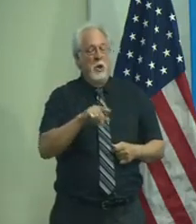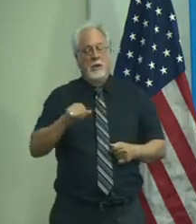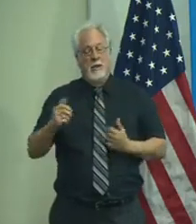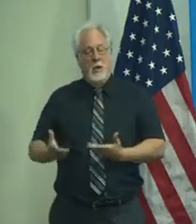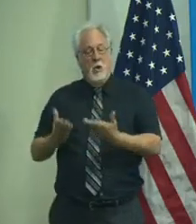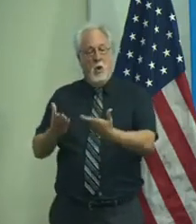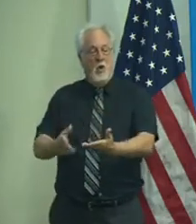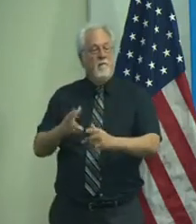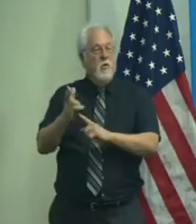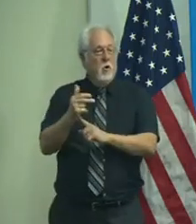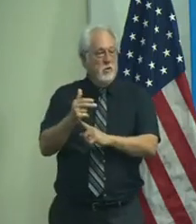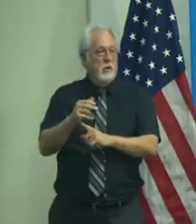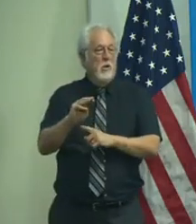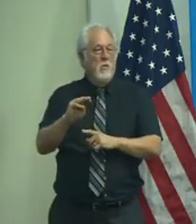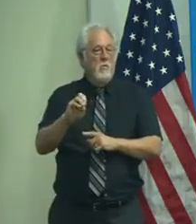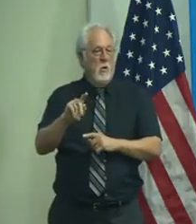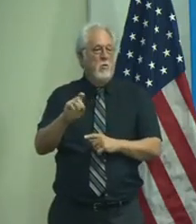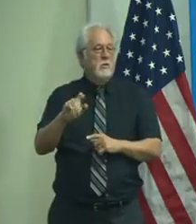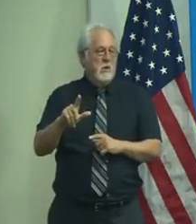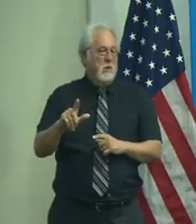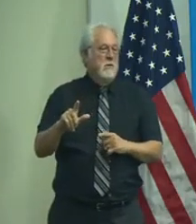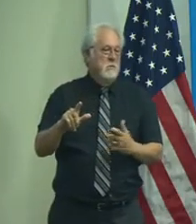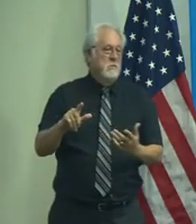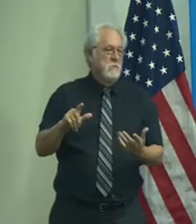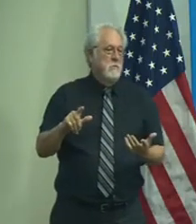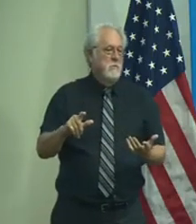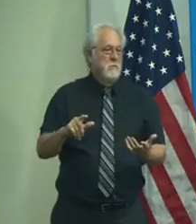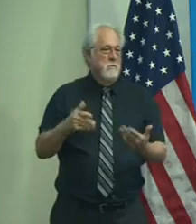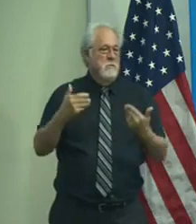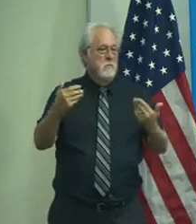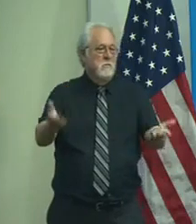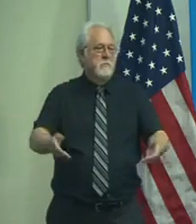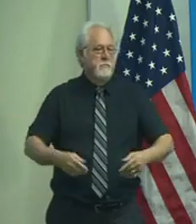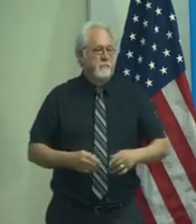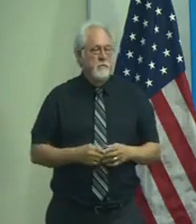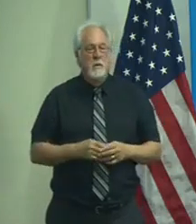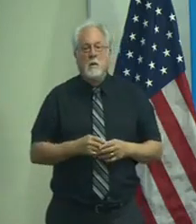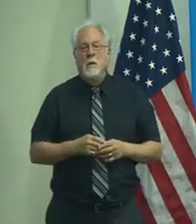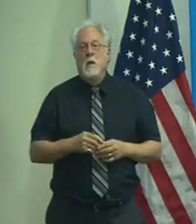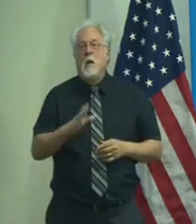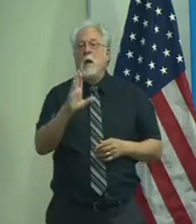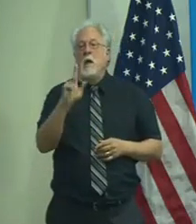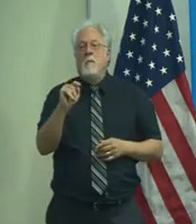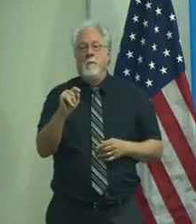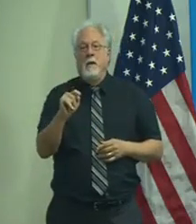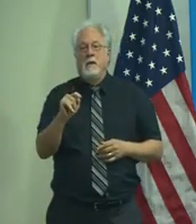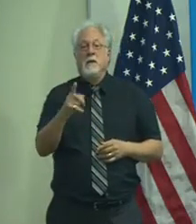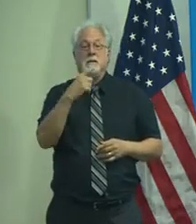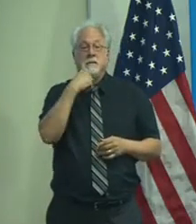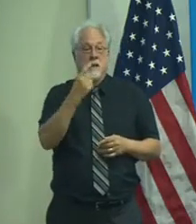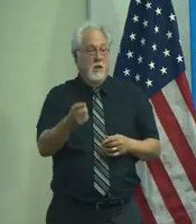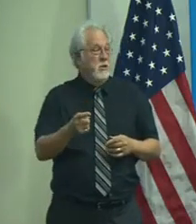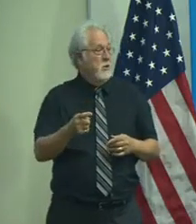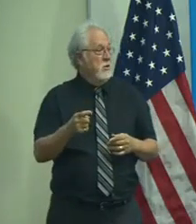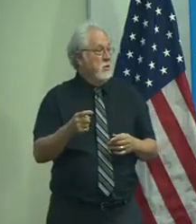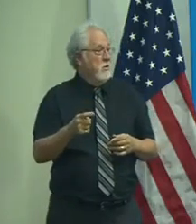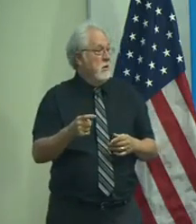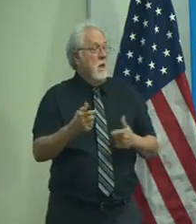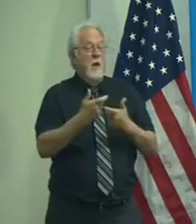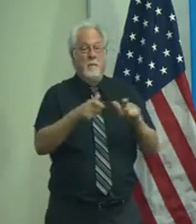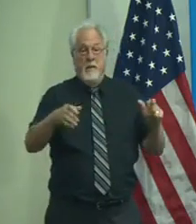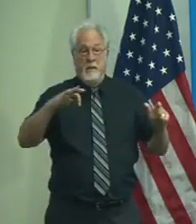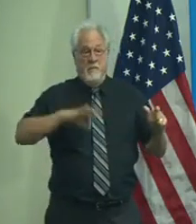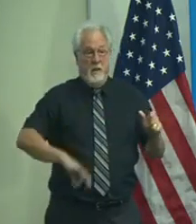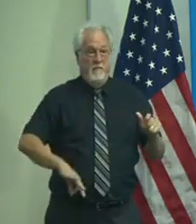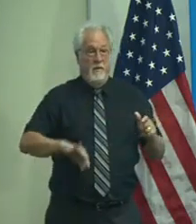offer hotels and motel space going forward as well. But I will tell you, it's one of the big